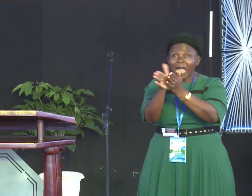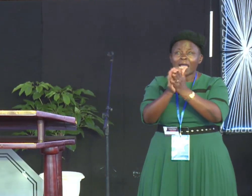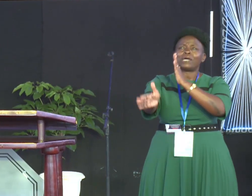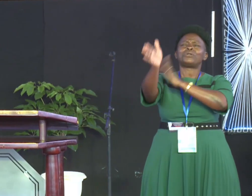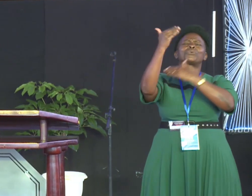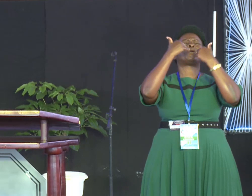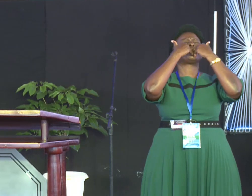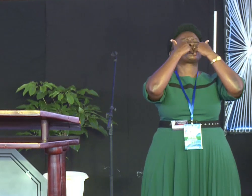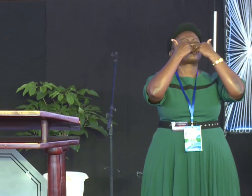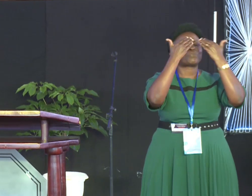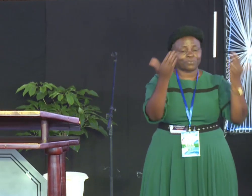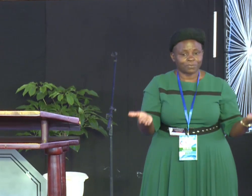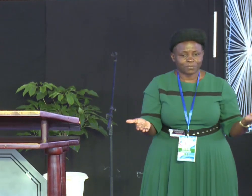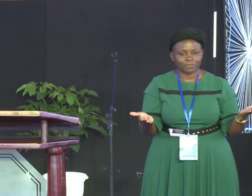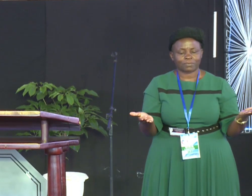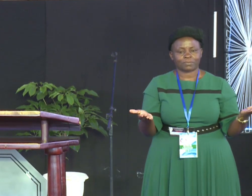don't have words to explain it.